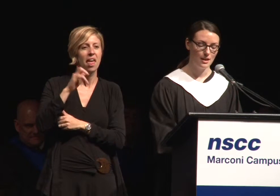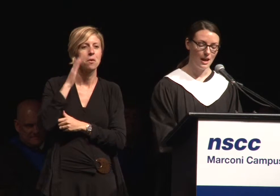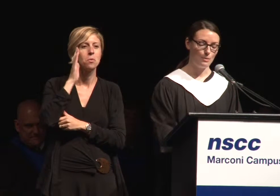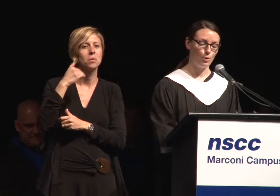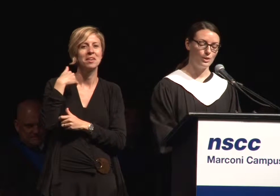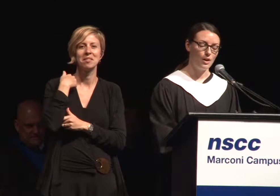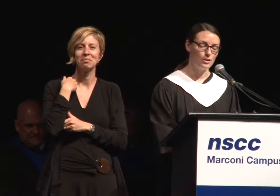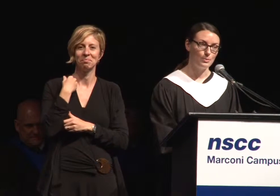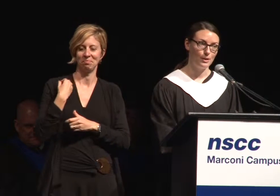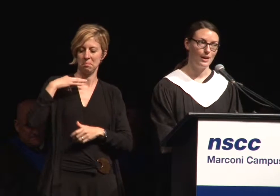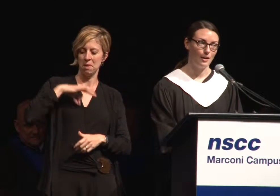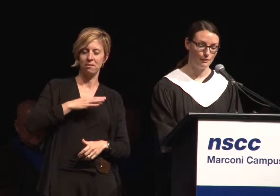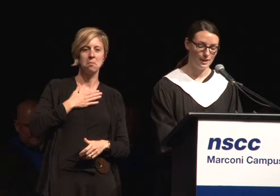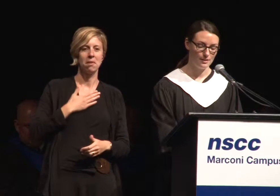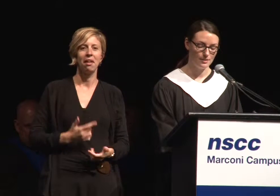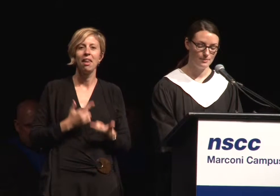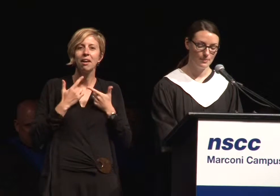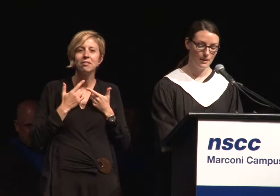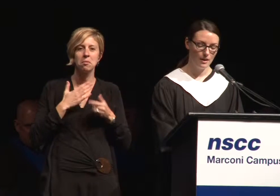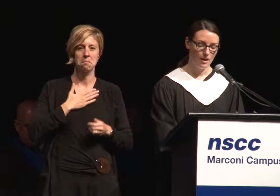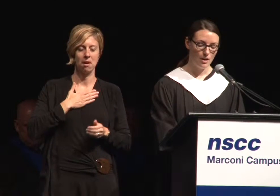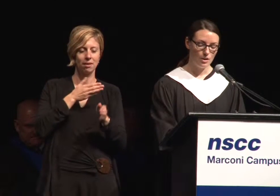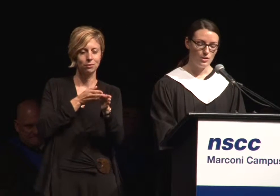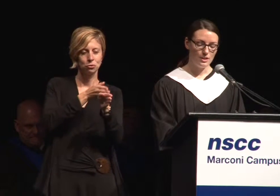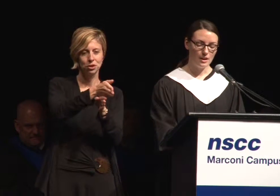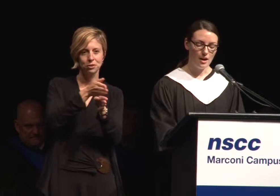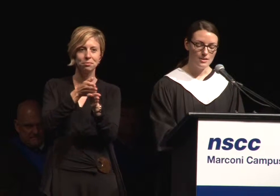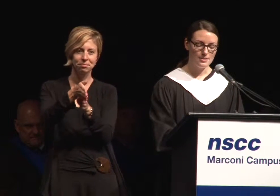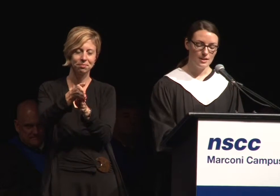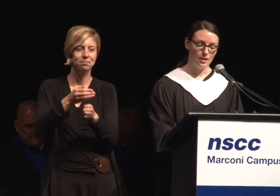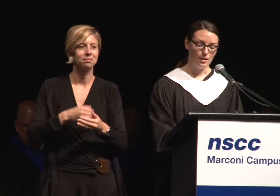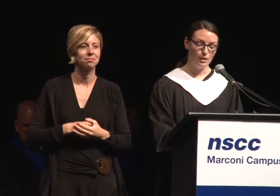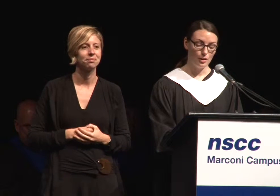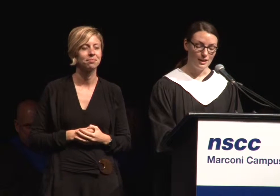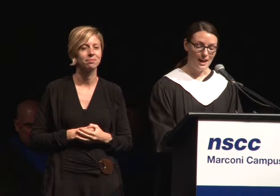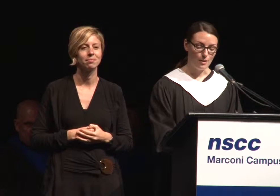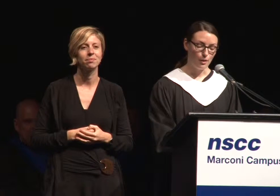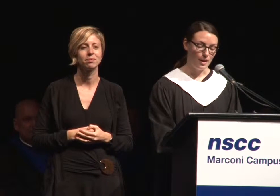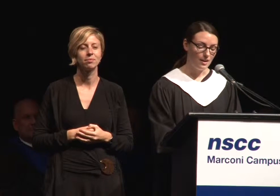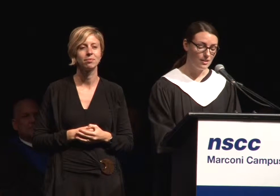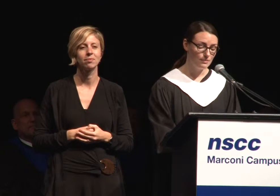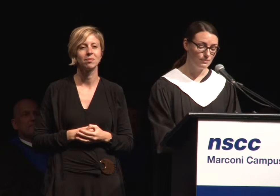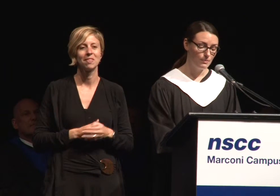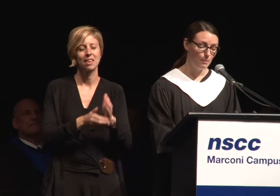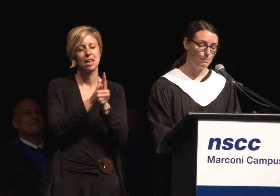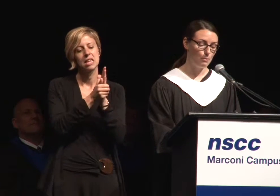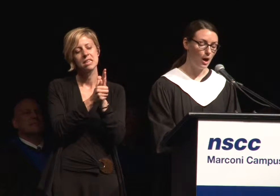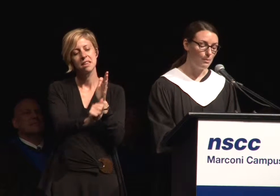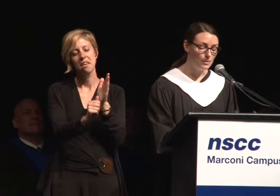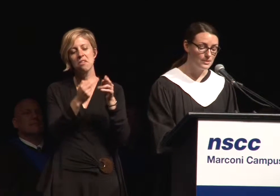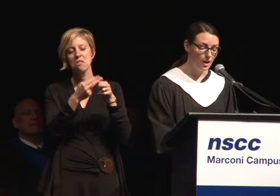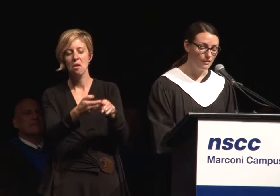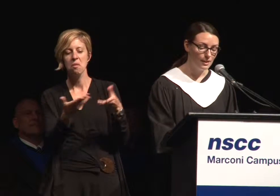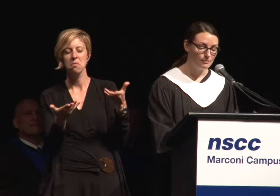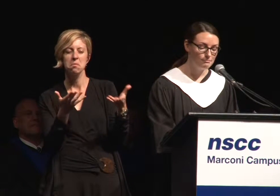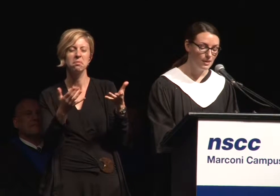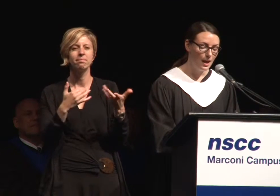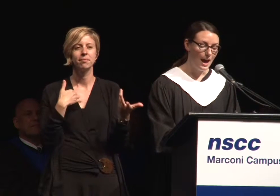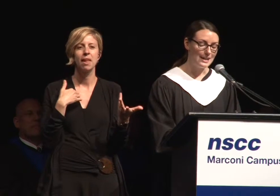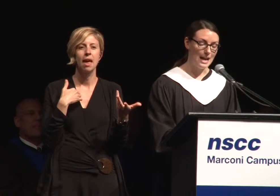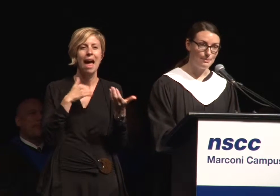experienced and more knowledgeable in our field. You can call this skill learning how to think, problem